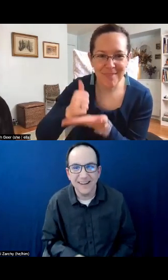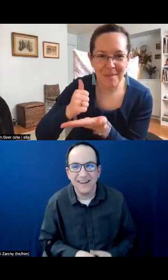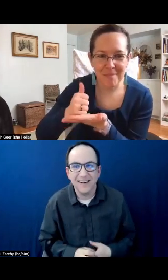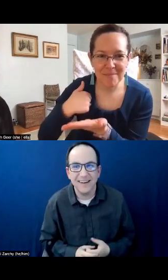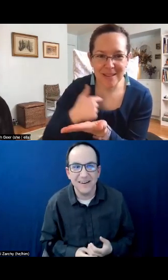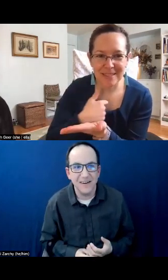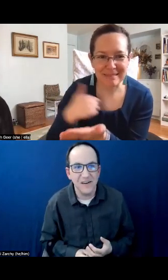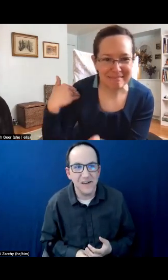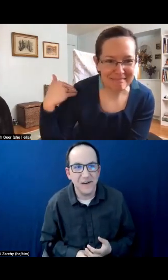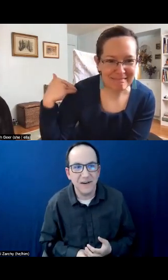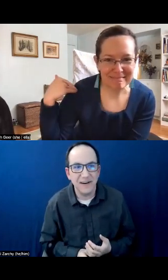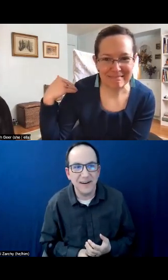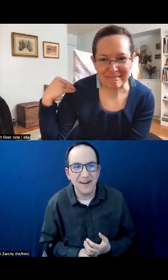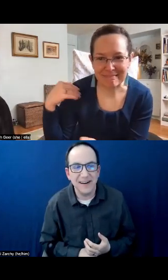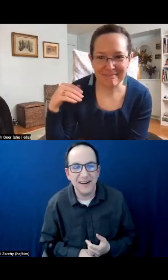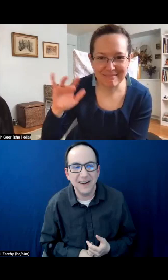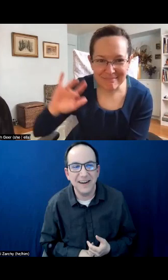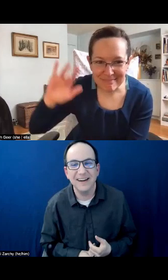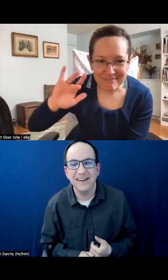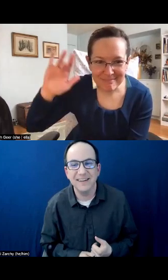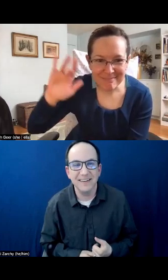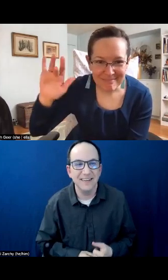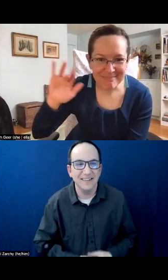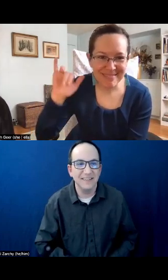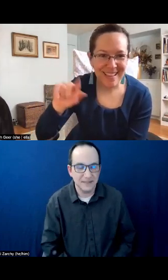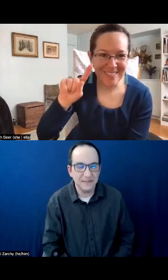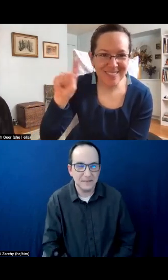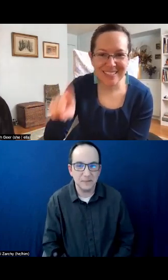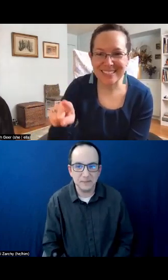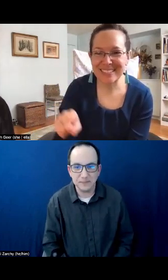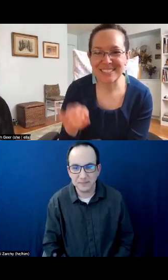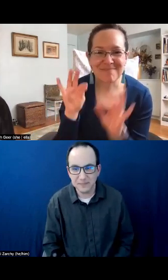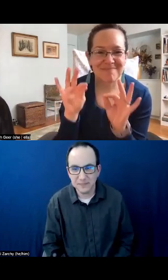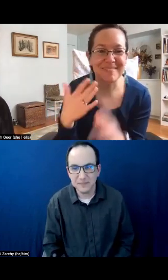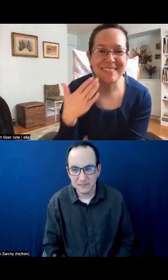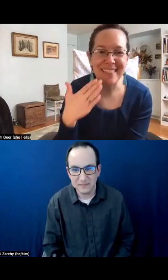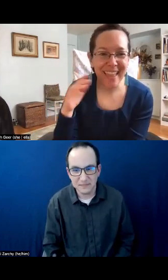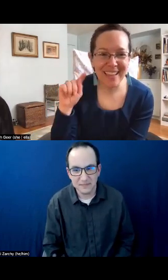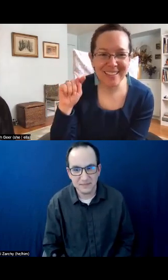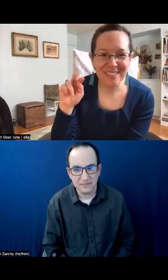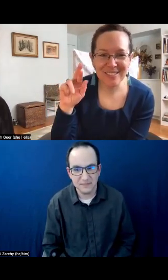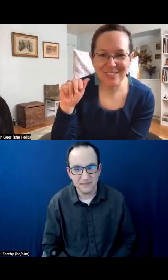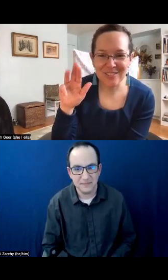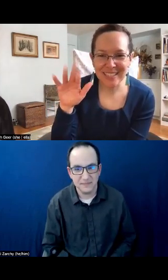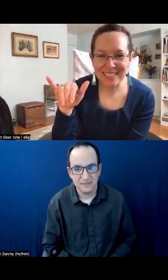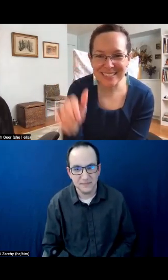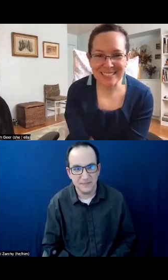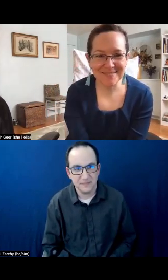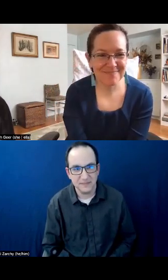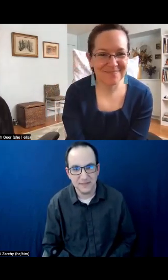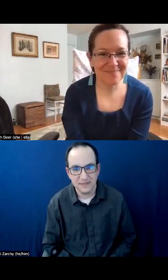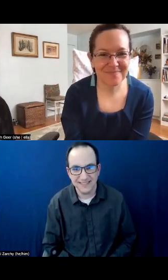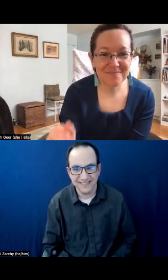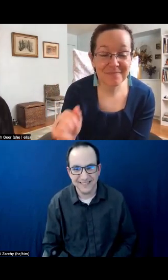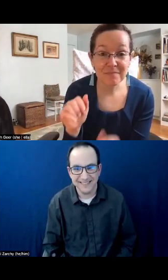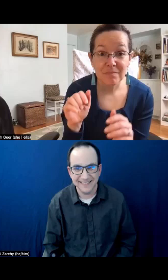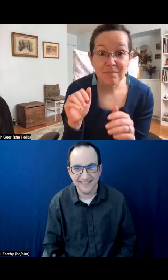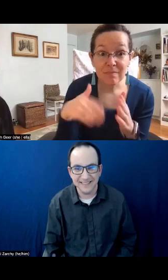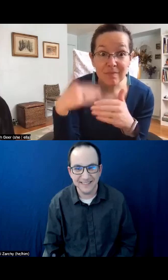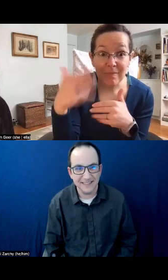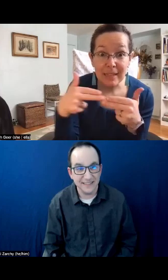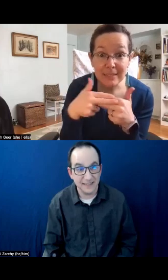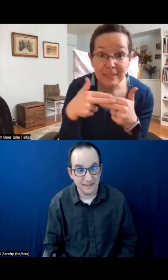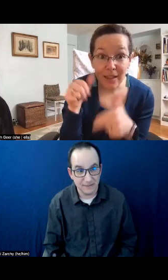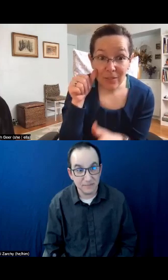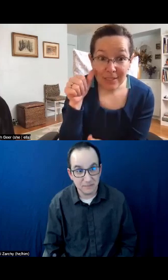Yeah, Laura, actually, if you could make note to remind us, just give us that little nudge when we enter into the Q&A. Thank you,